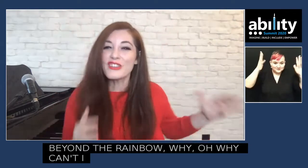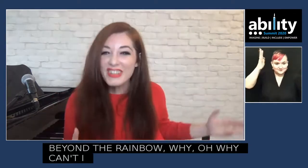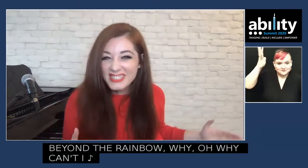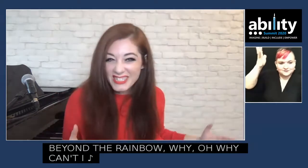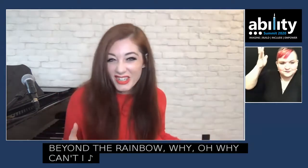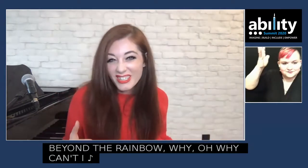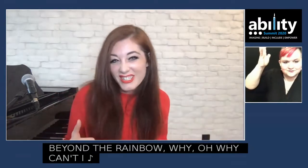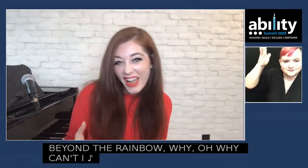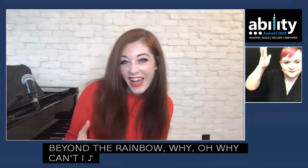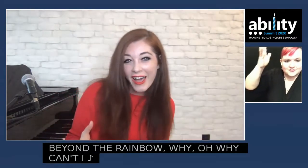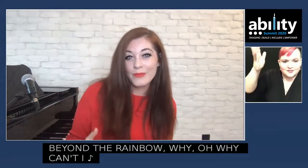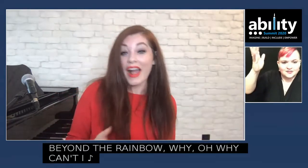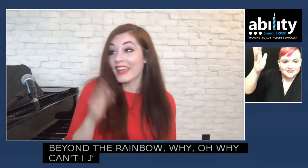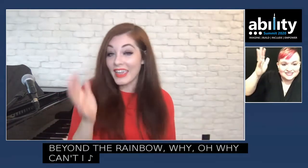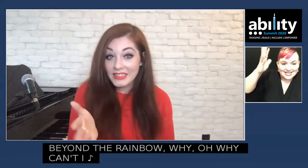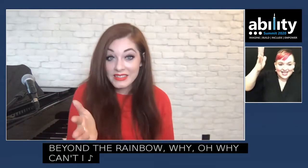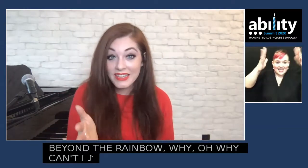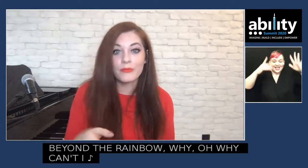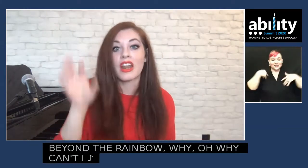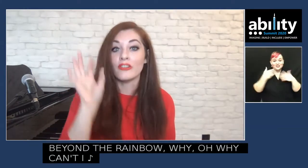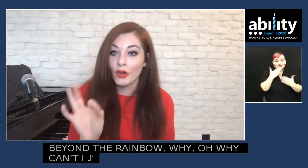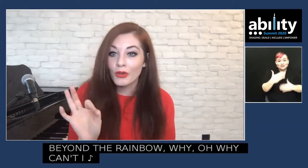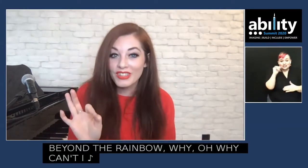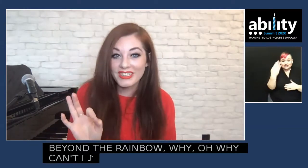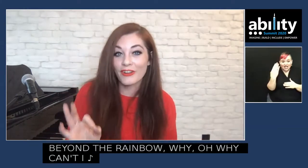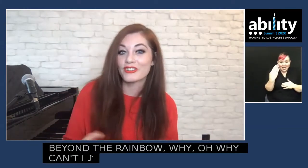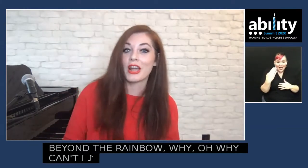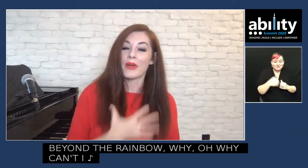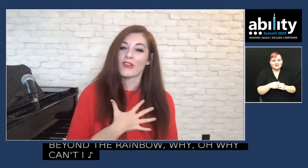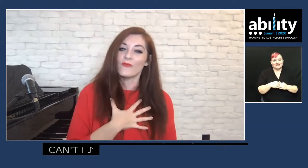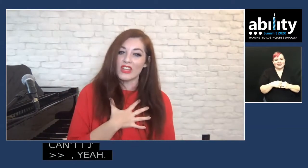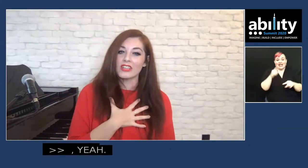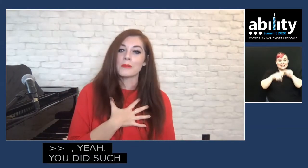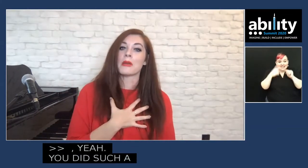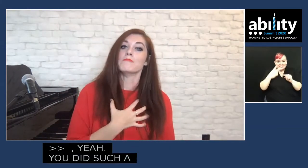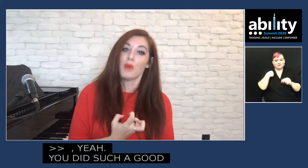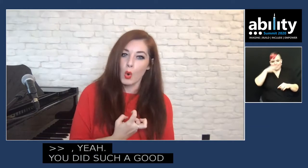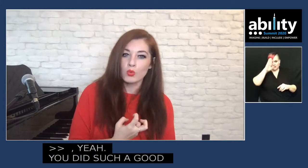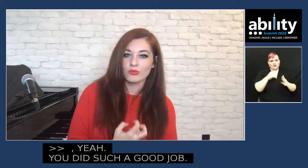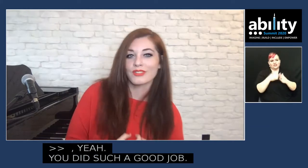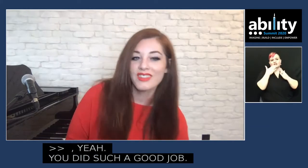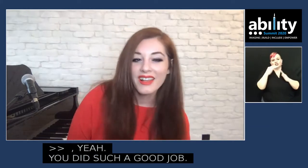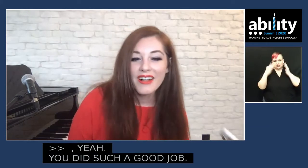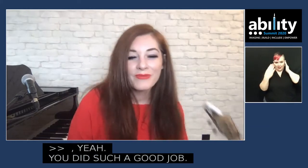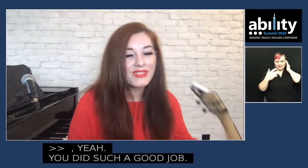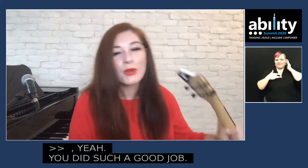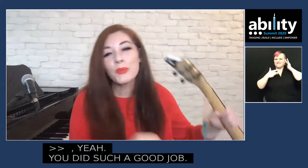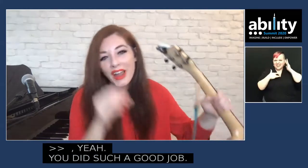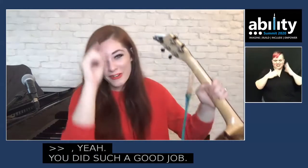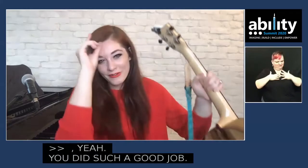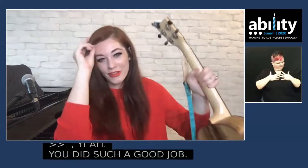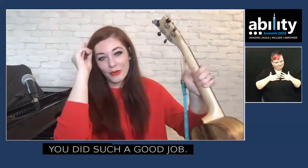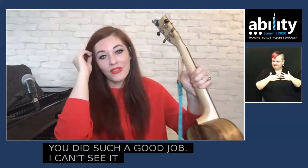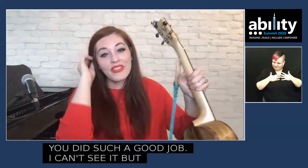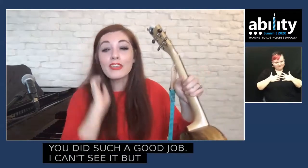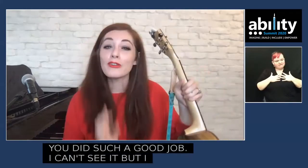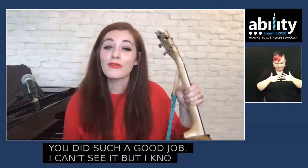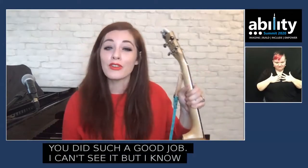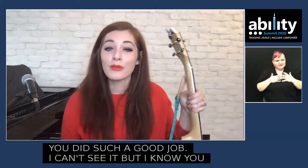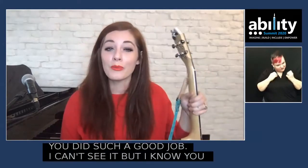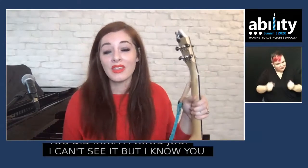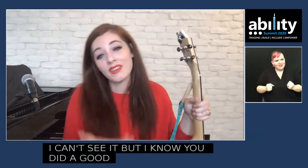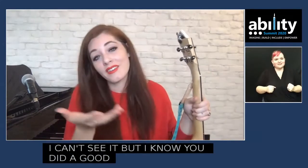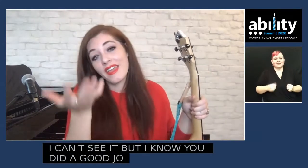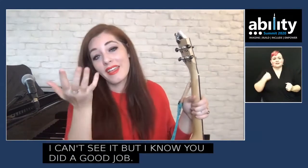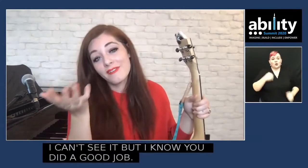Yeah, you did such a good job. I can't see it, but I know you did a good job. I could feel it in my bones. So proud of you, and thank